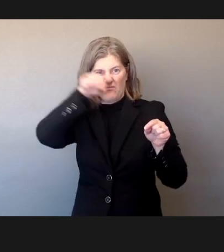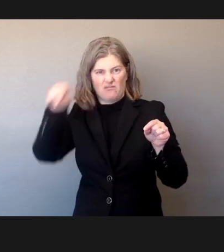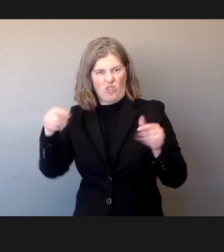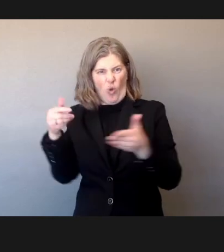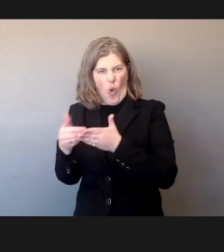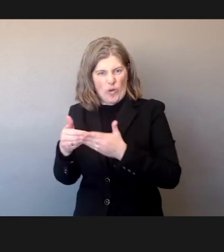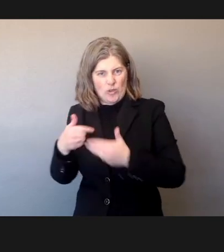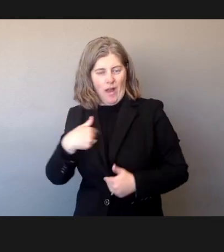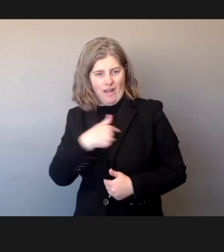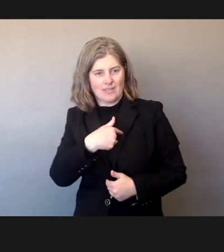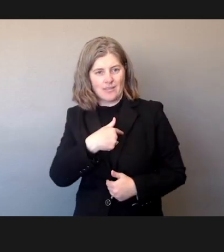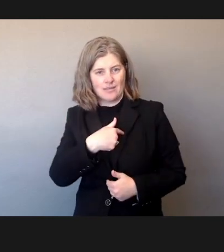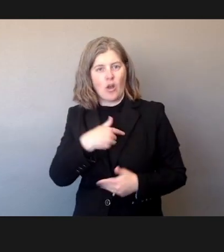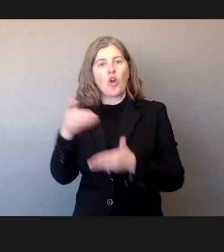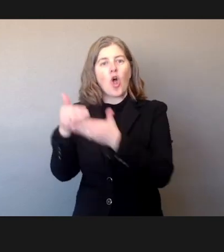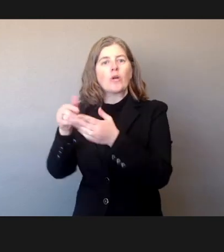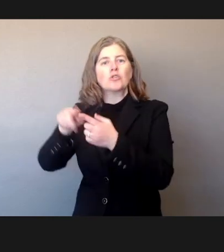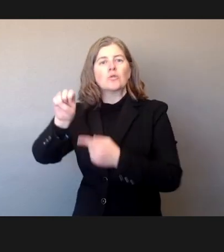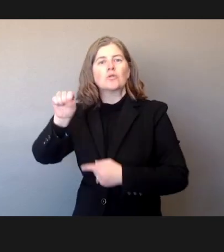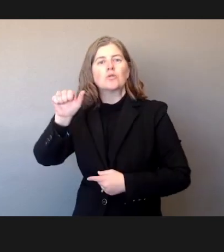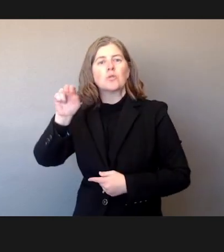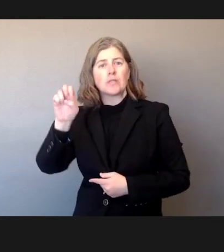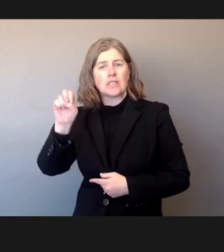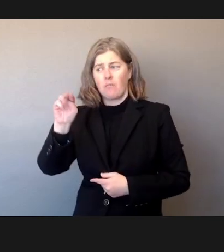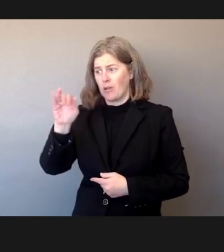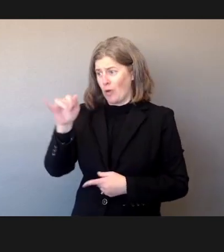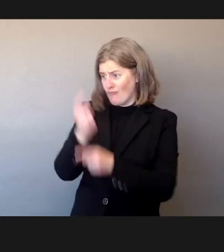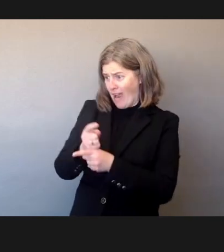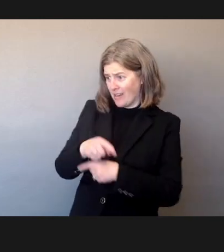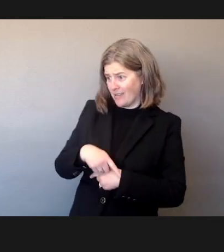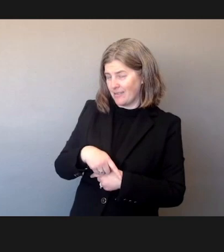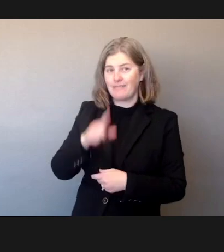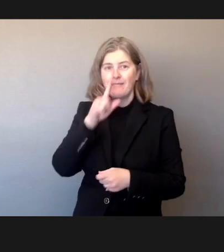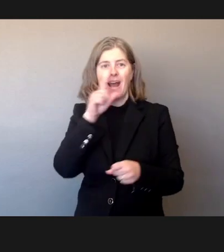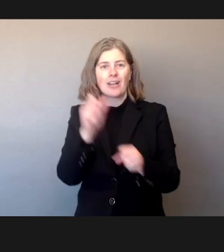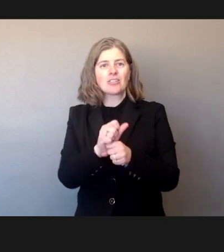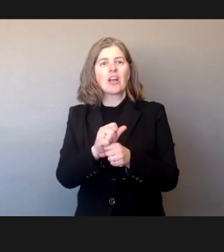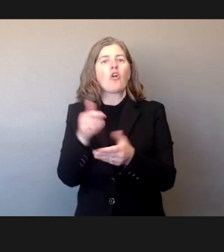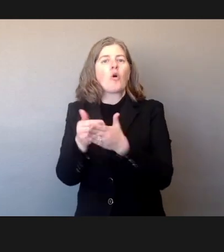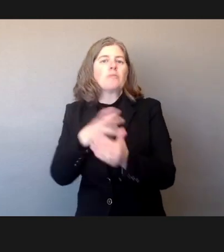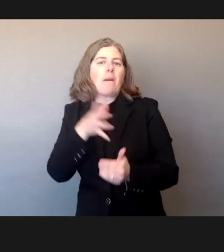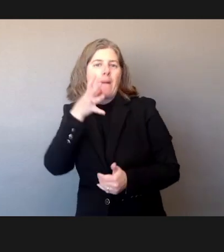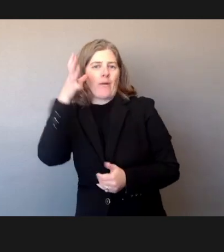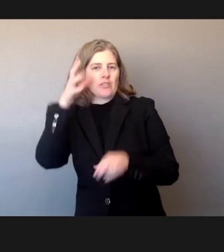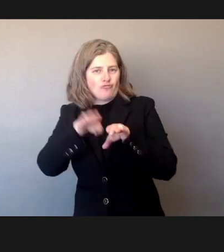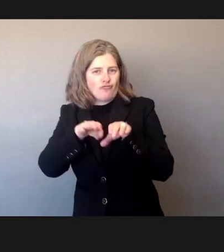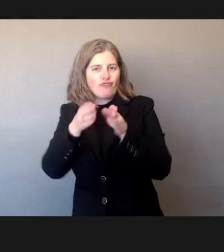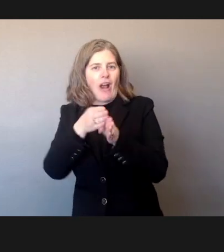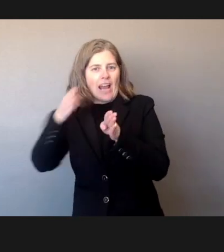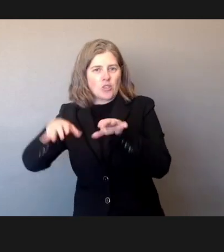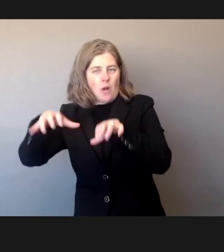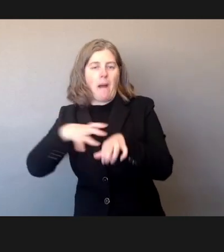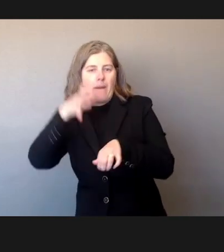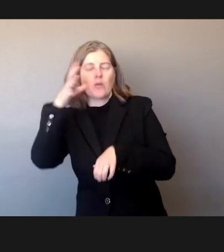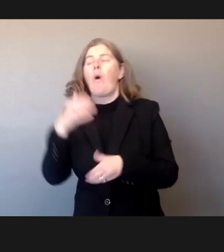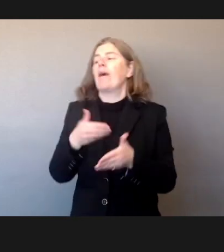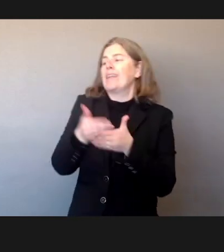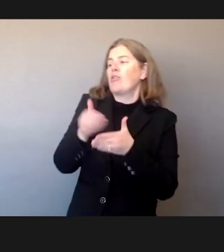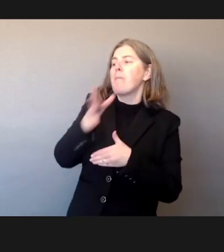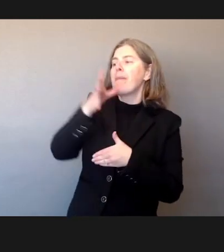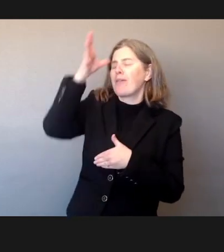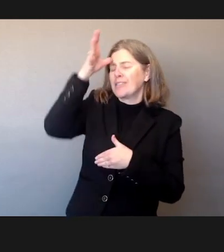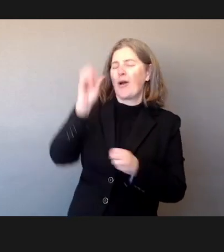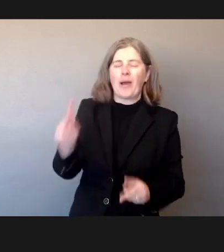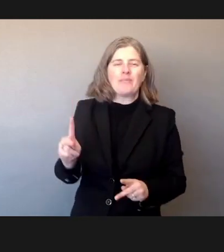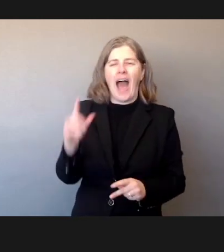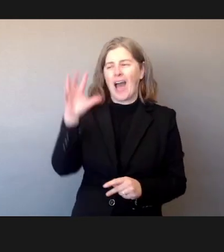close to Susan Montoya. Is that right, Susan? Actually, to my parents, right next door. Mhm. Oh, to your parents, next door to your parents. Okay. But